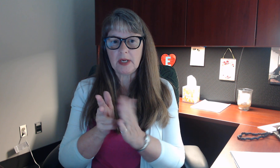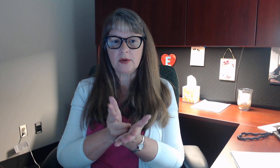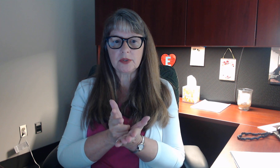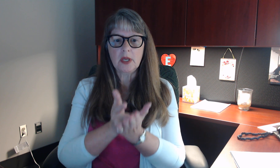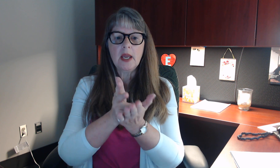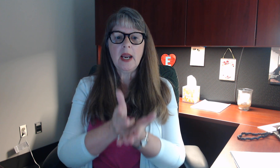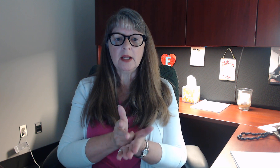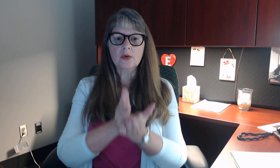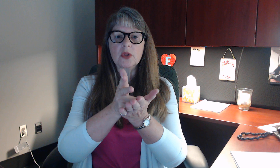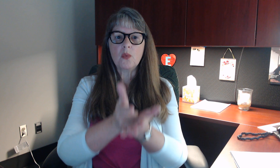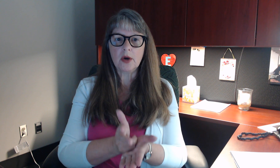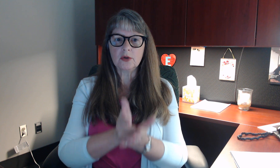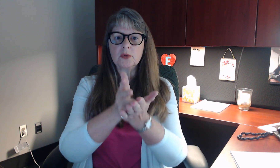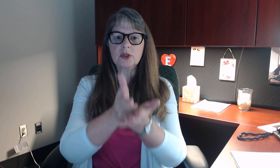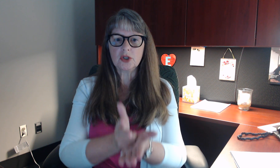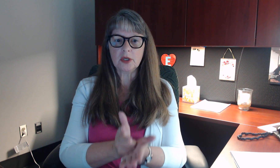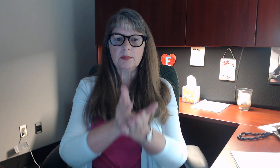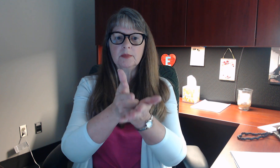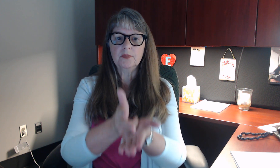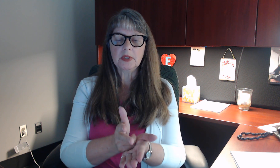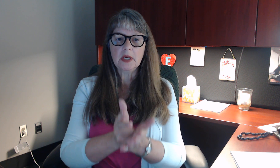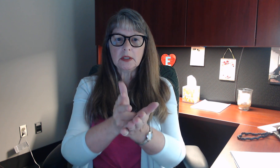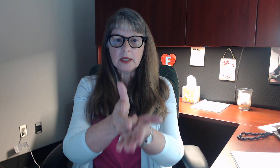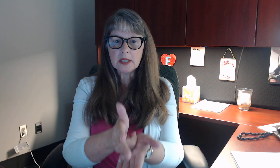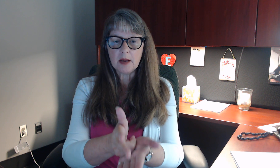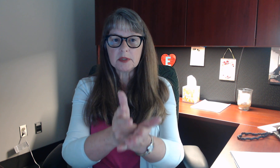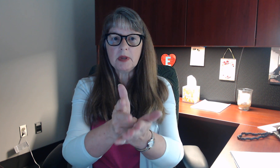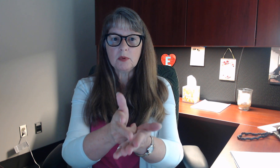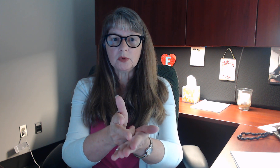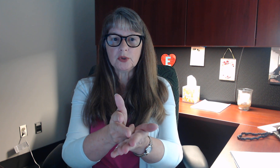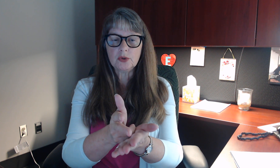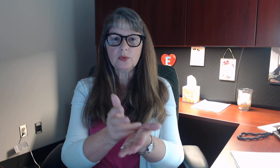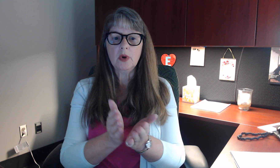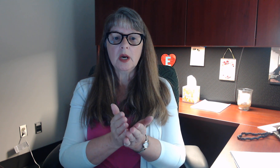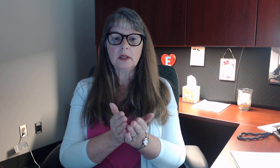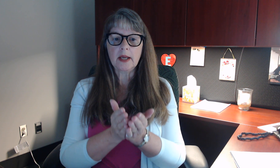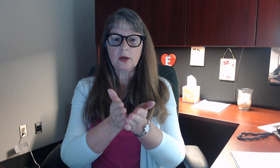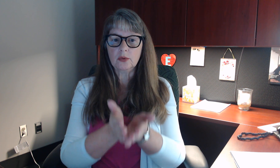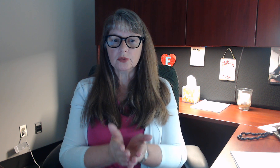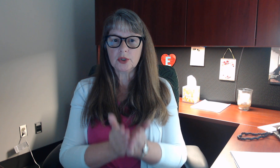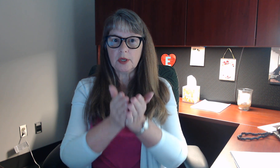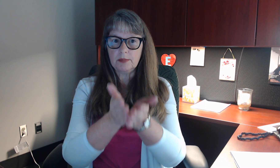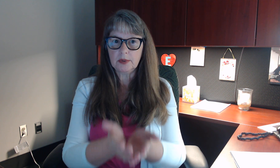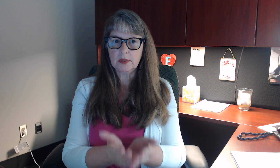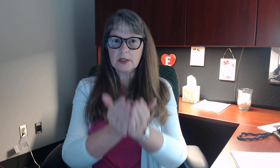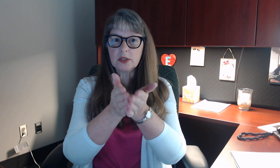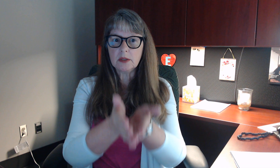else, and it goes on the water, so it's a ship. A lot of times people will do like a cruise ship because this is a